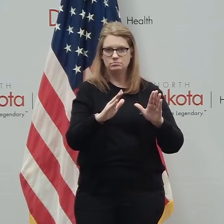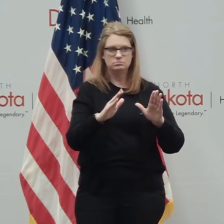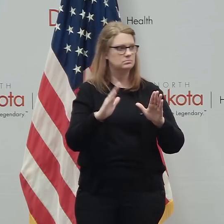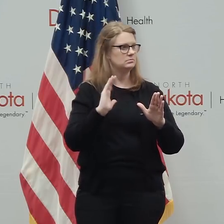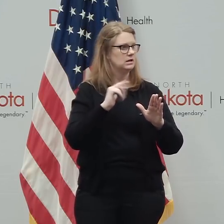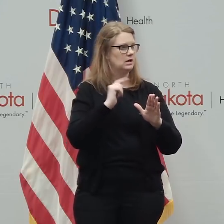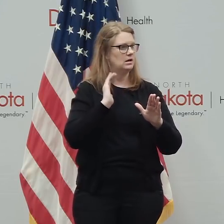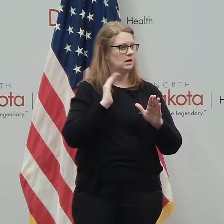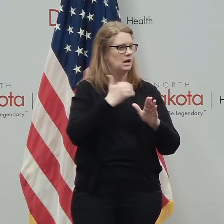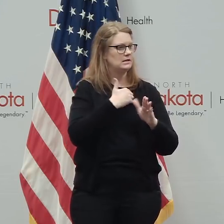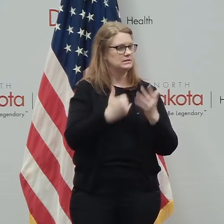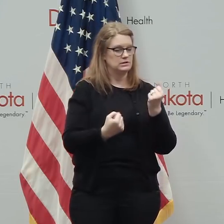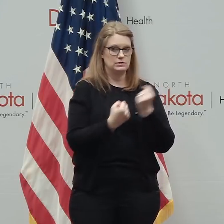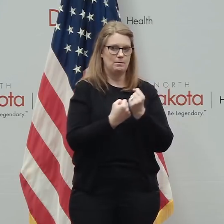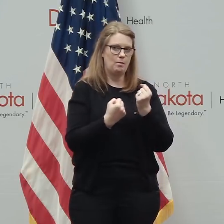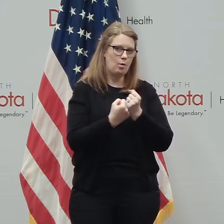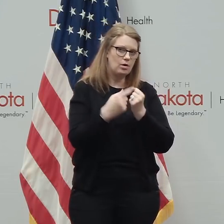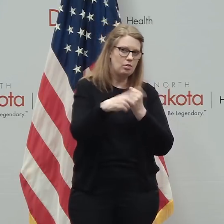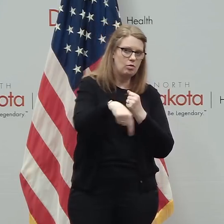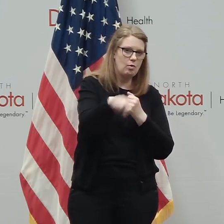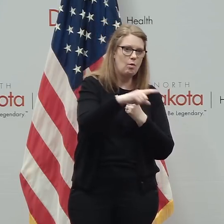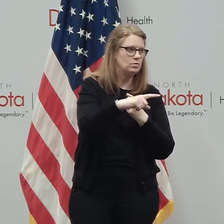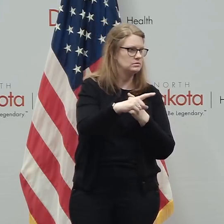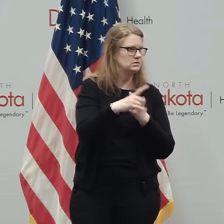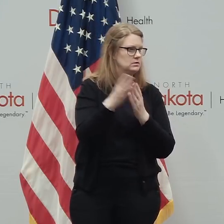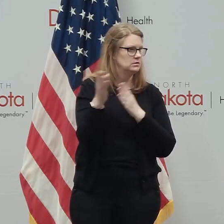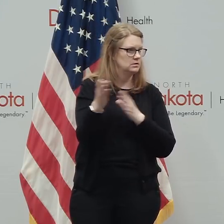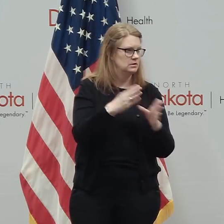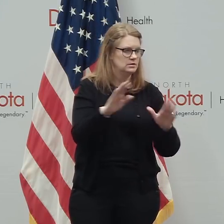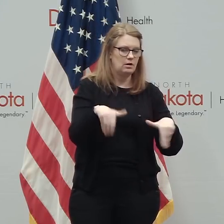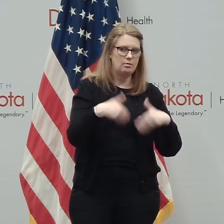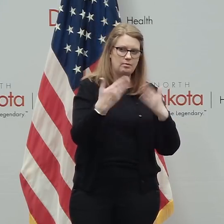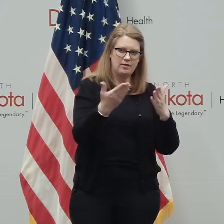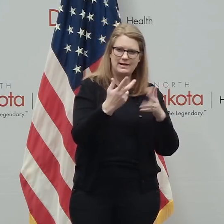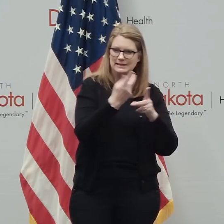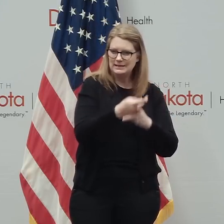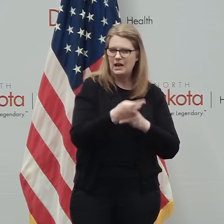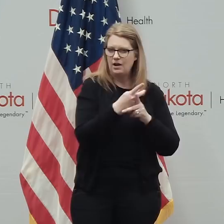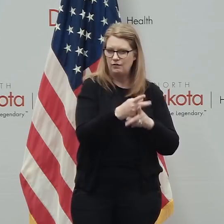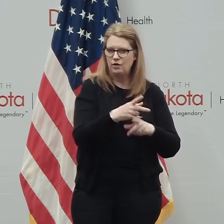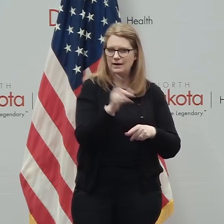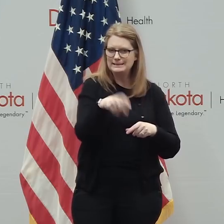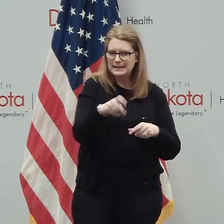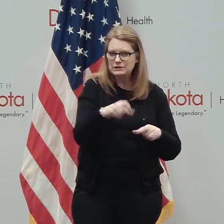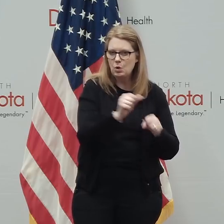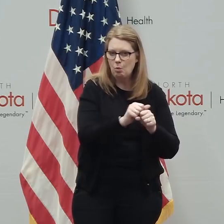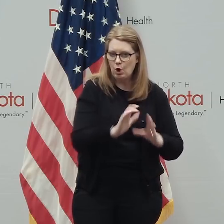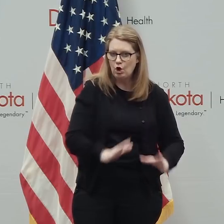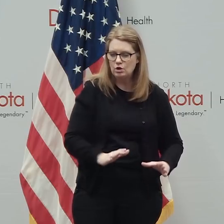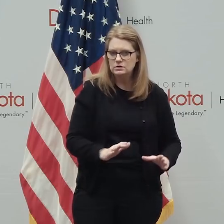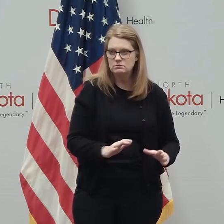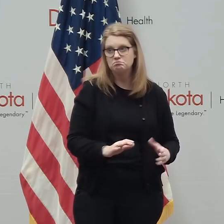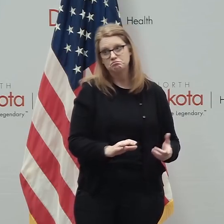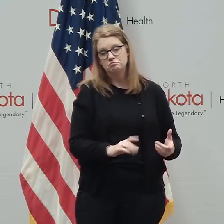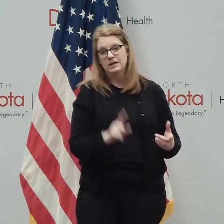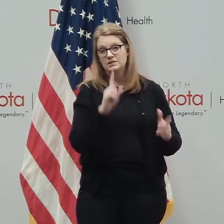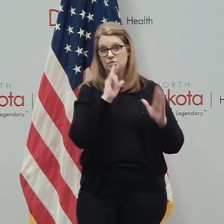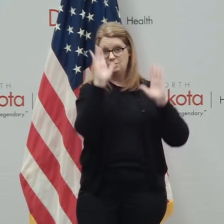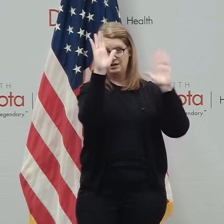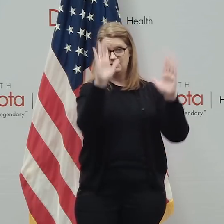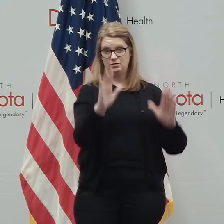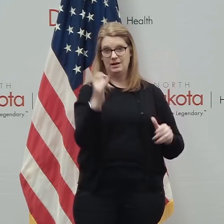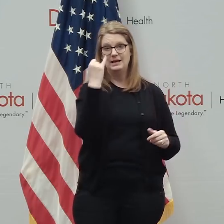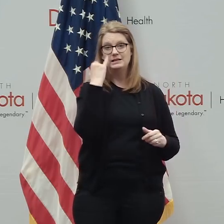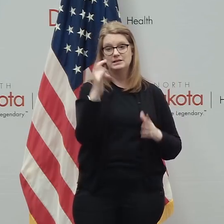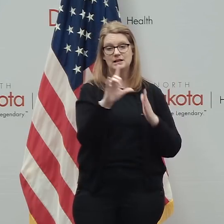support those organizations that were providing daycare for essential workers. But I think it's a great question, a great idea that later